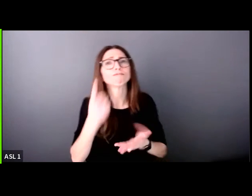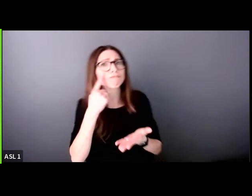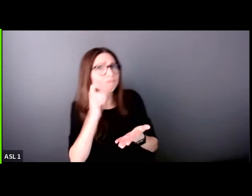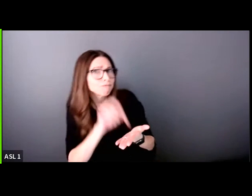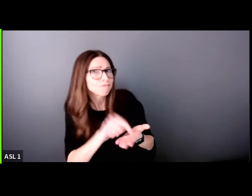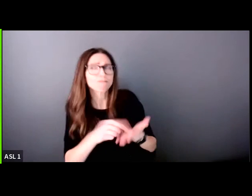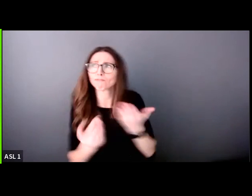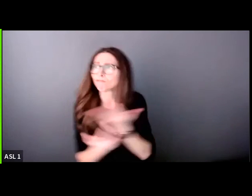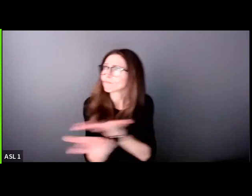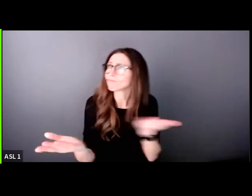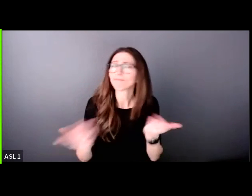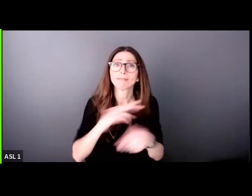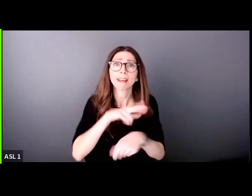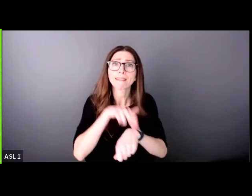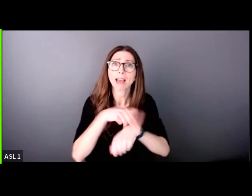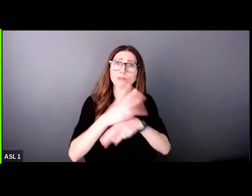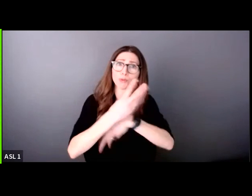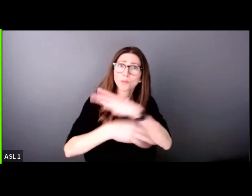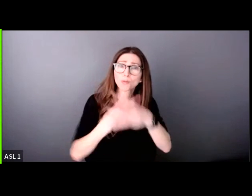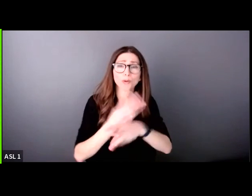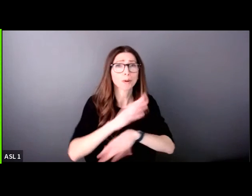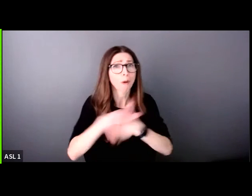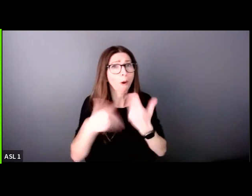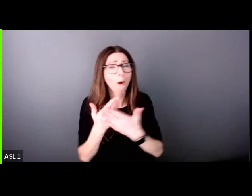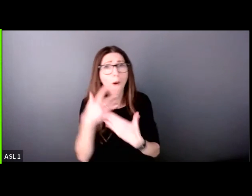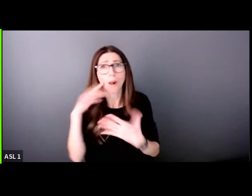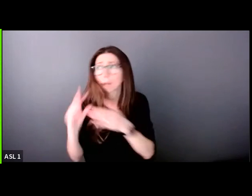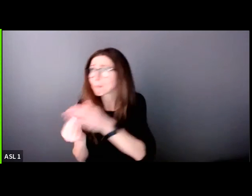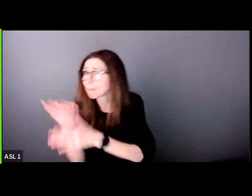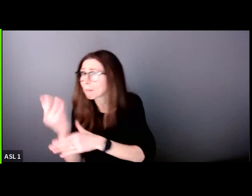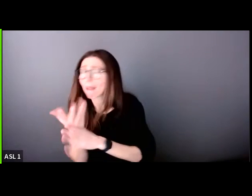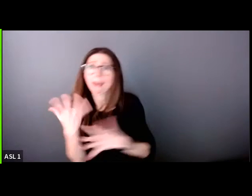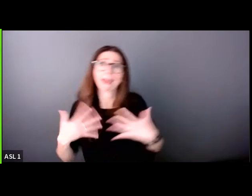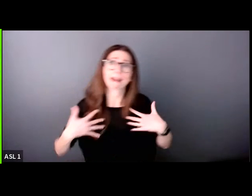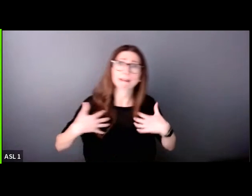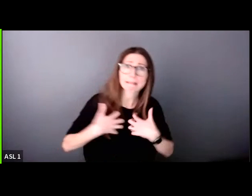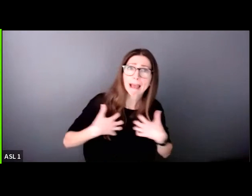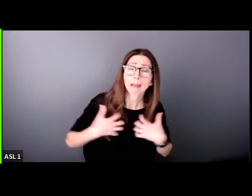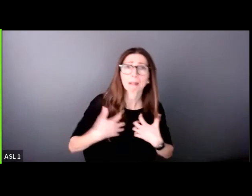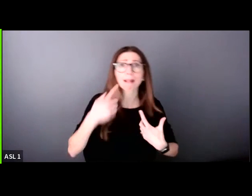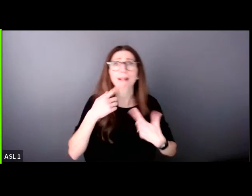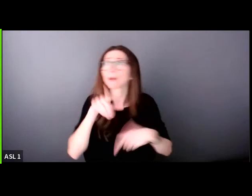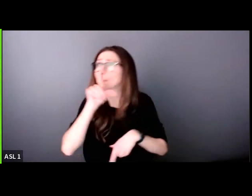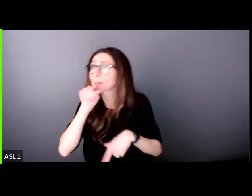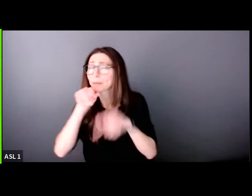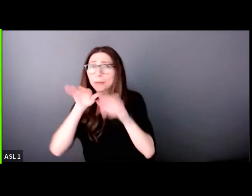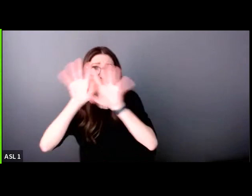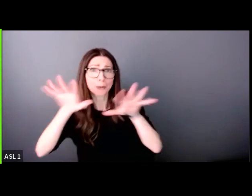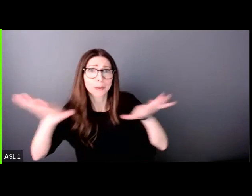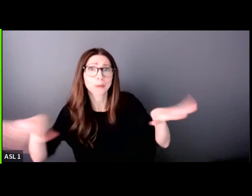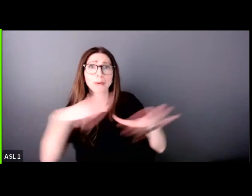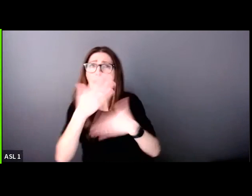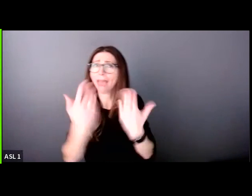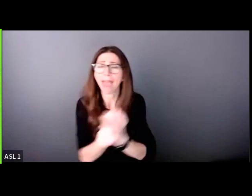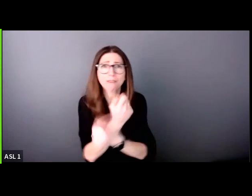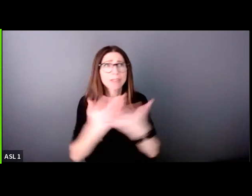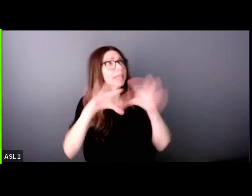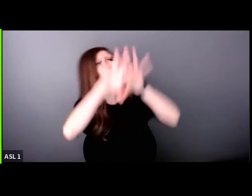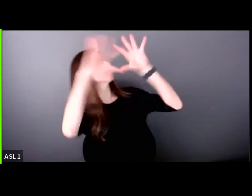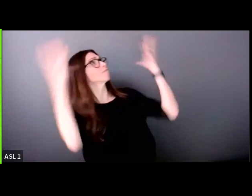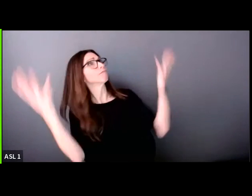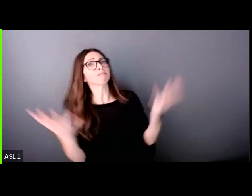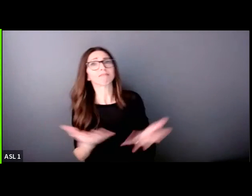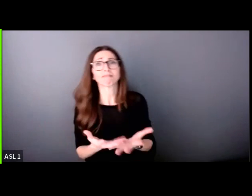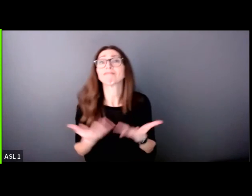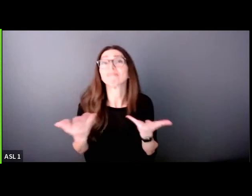those things that swim, the plants that grow, the animals that grow, the birds that fly, and the things that go about in the sky. Ii